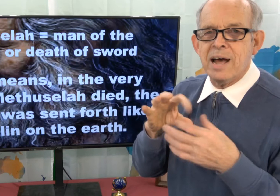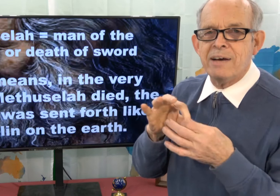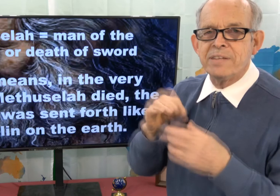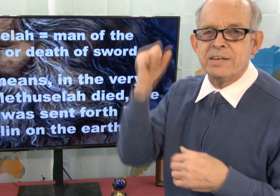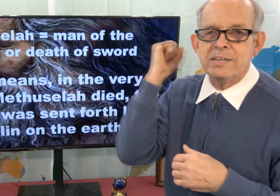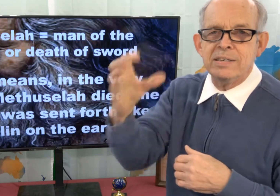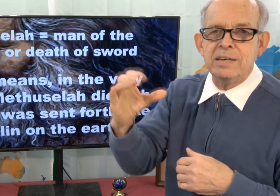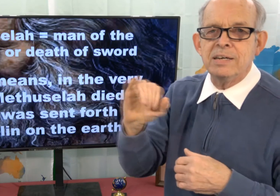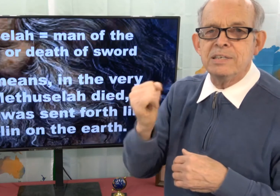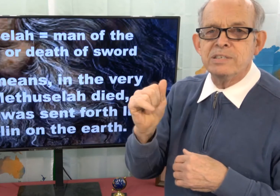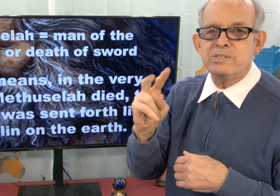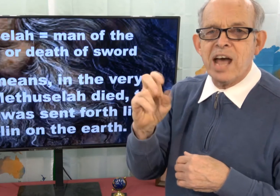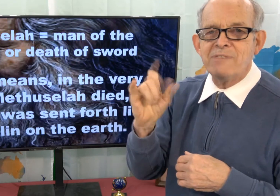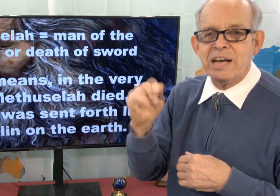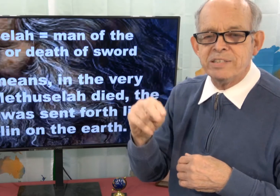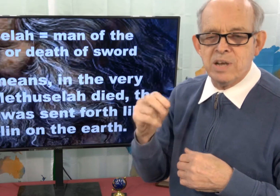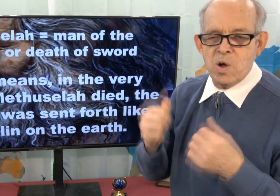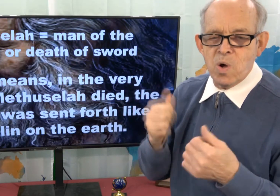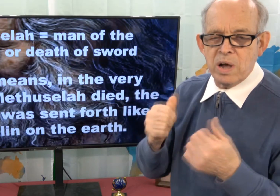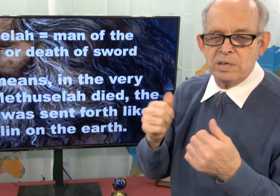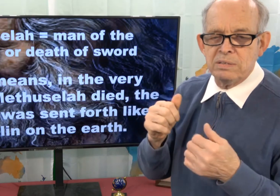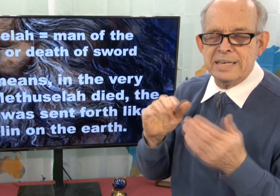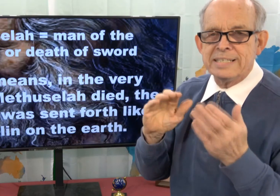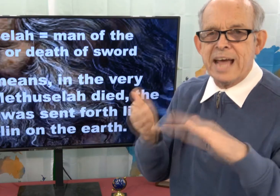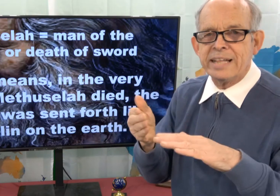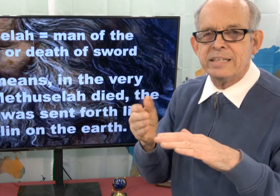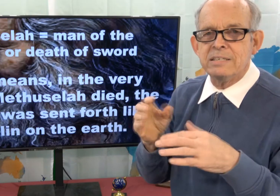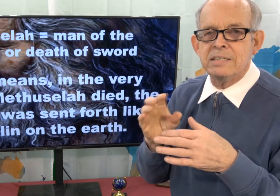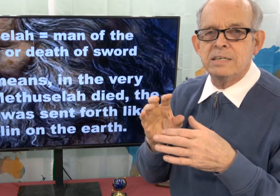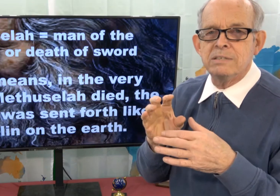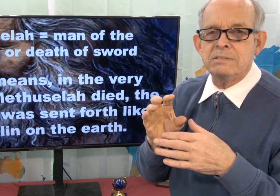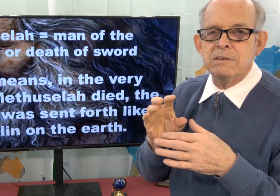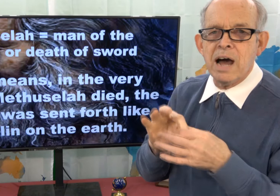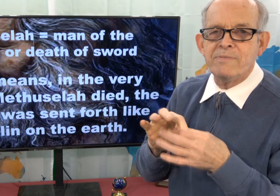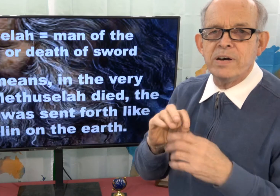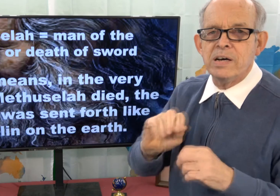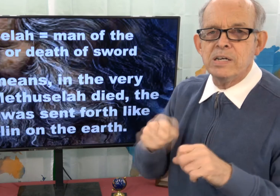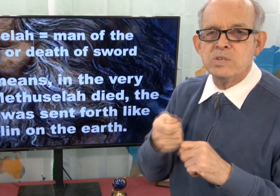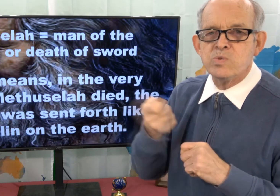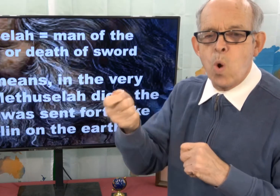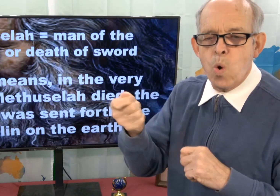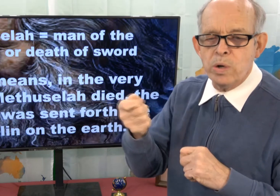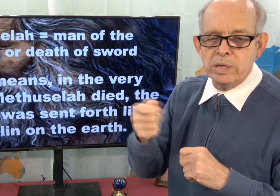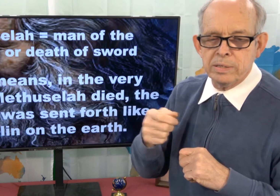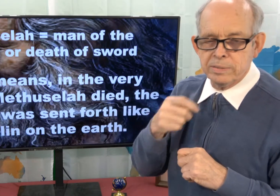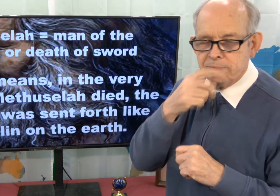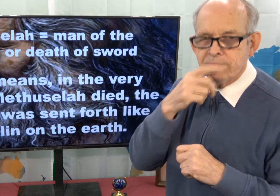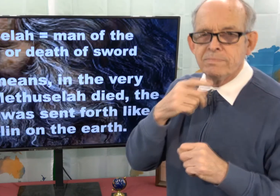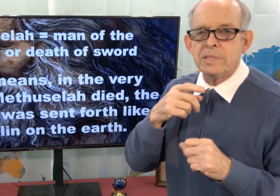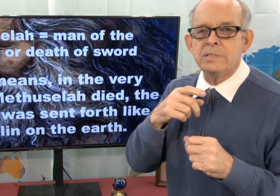the seven or death of soul.